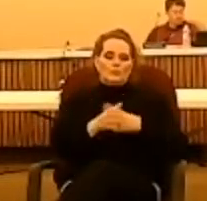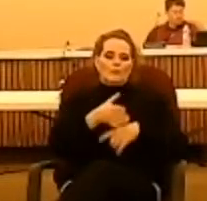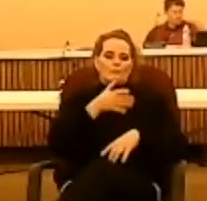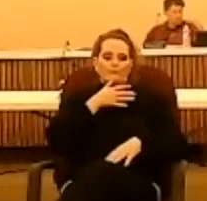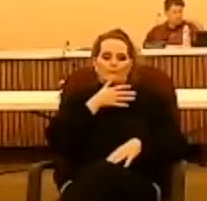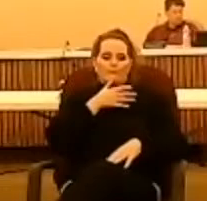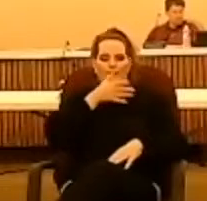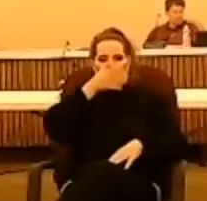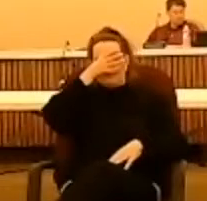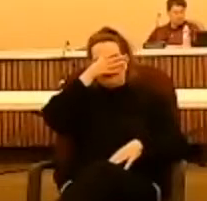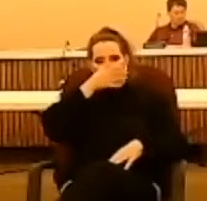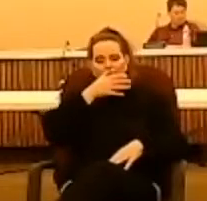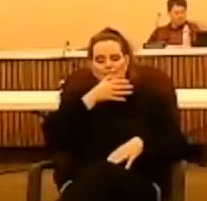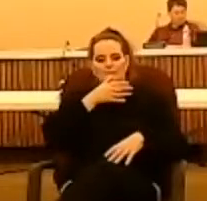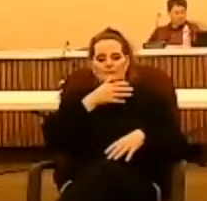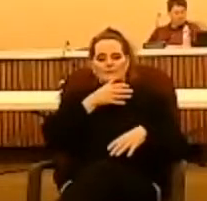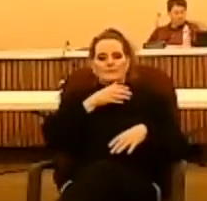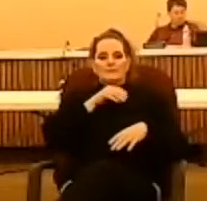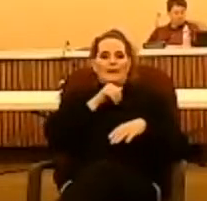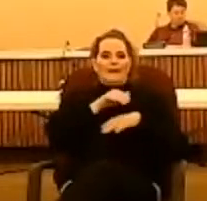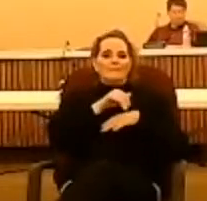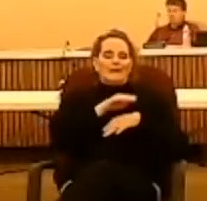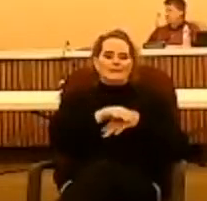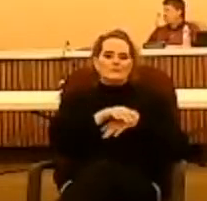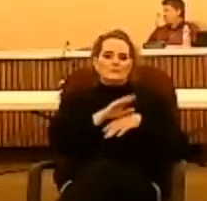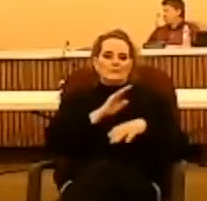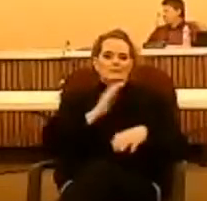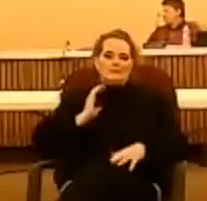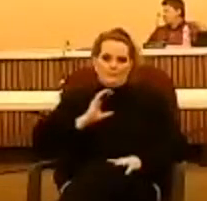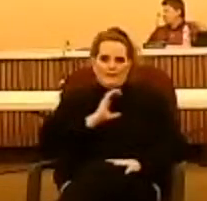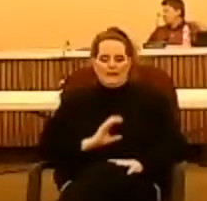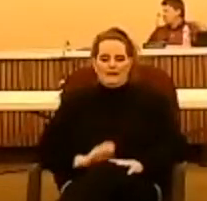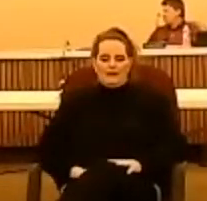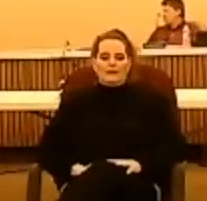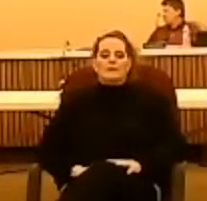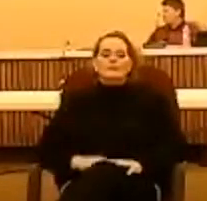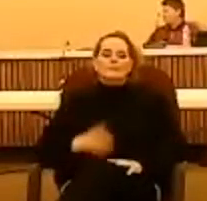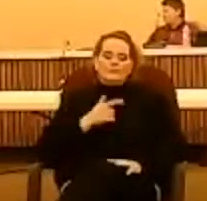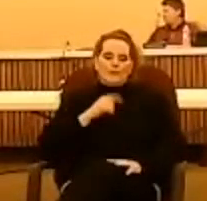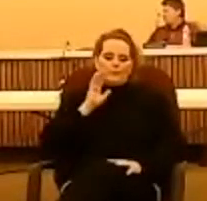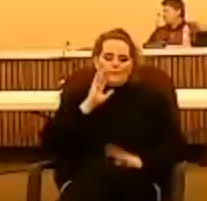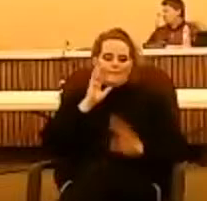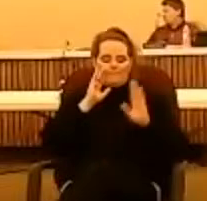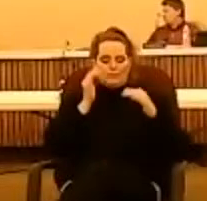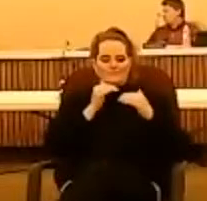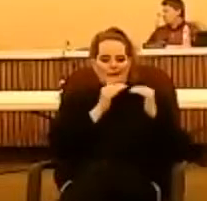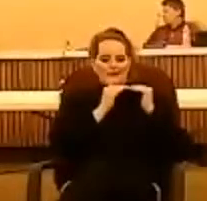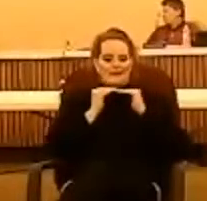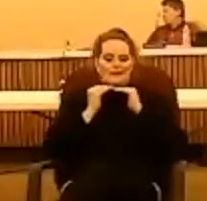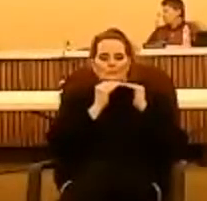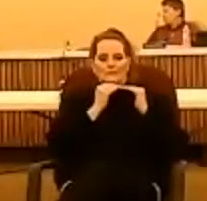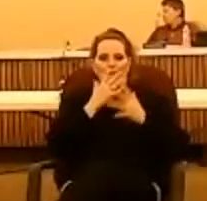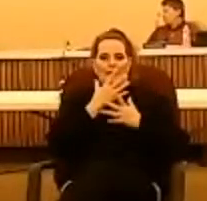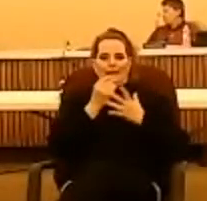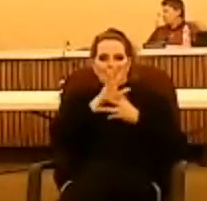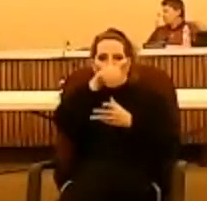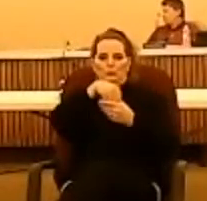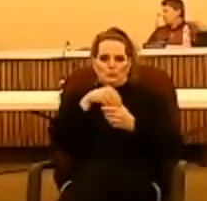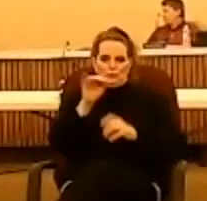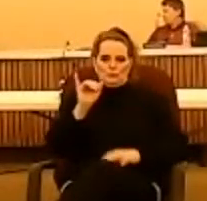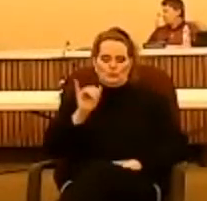They are really focusing on equity and inclusion. And